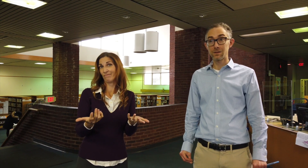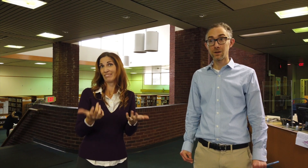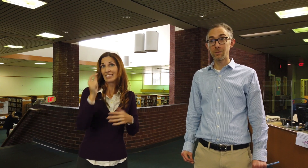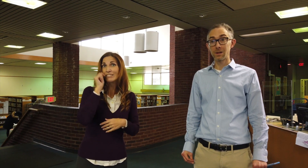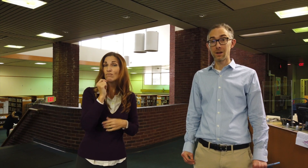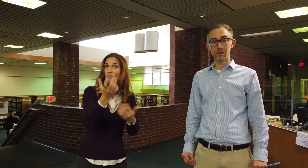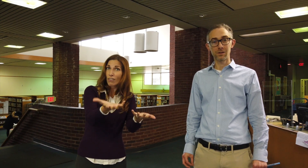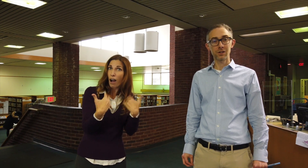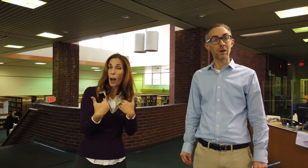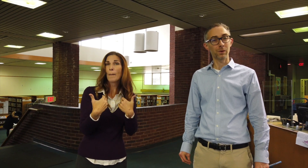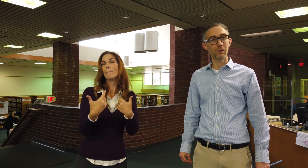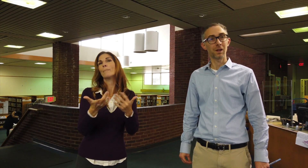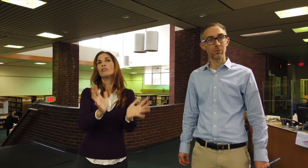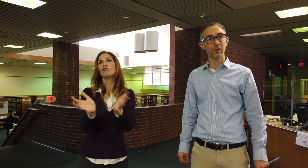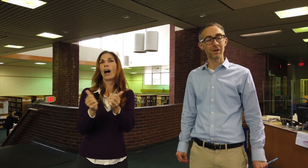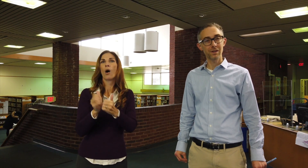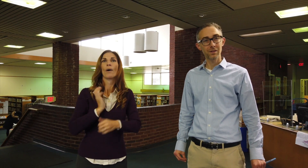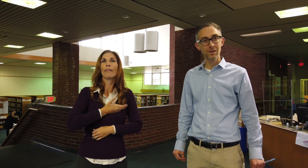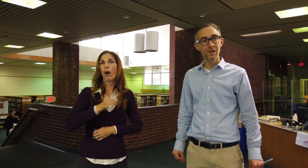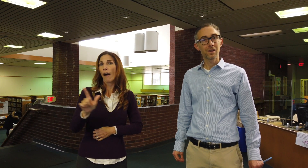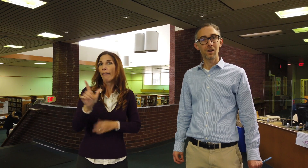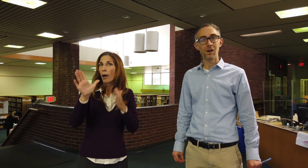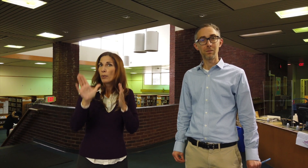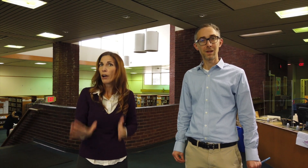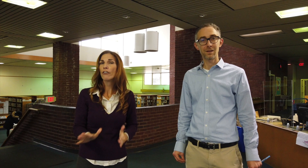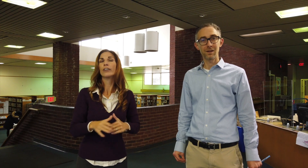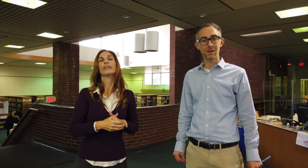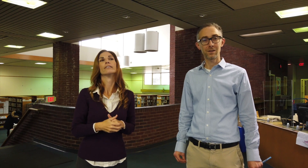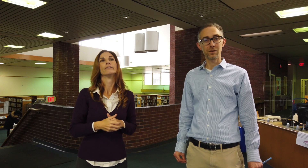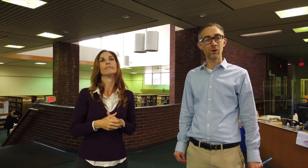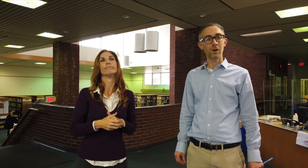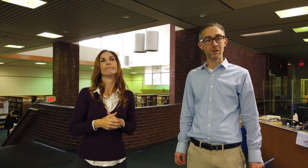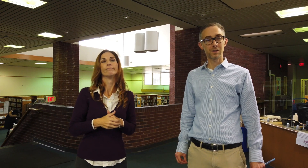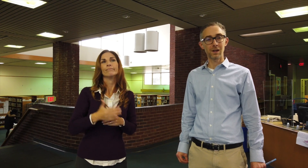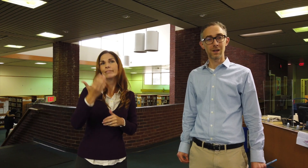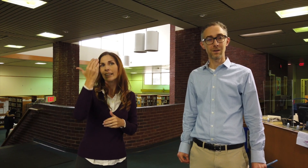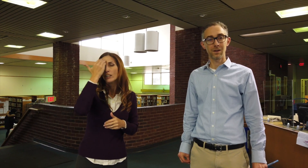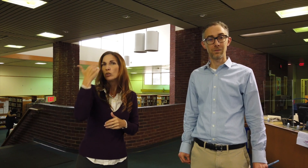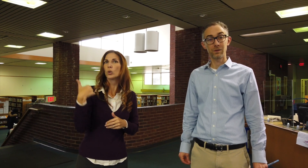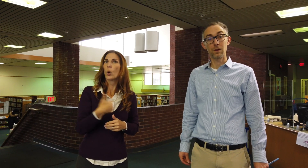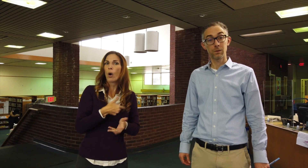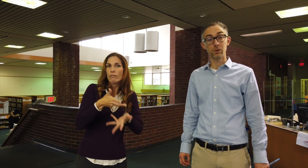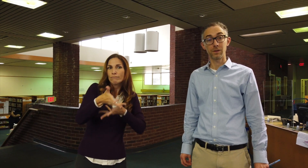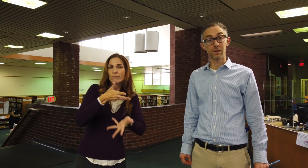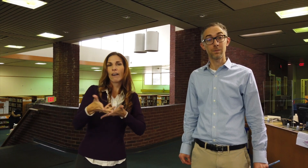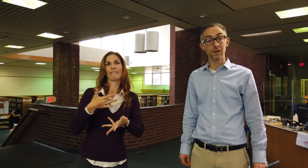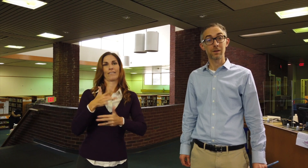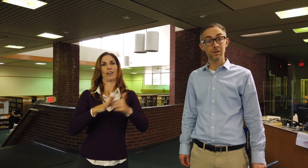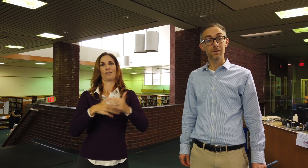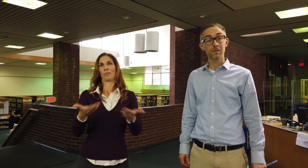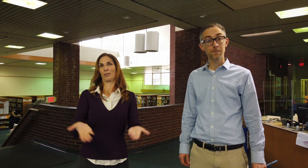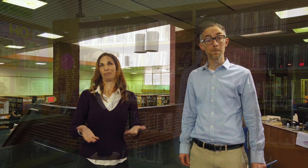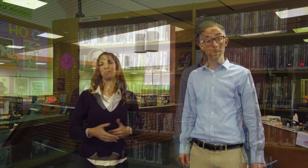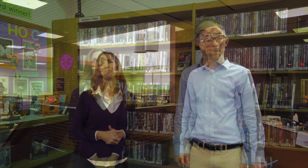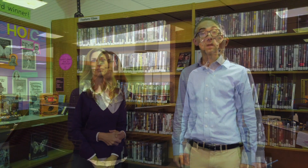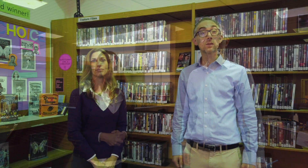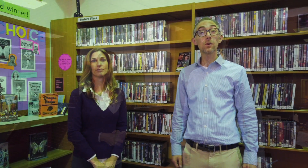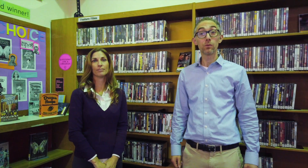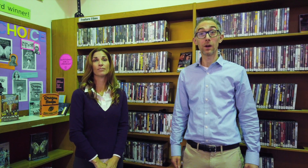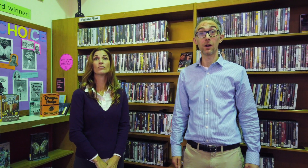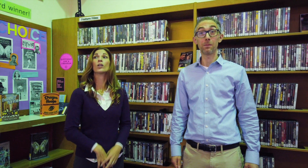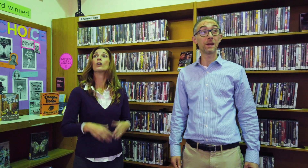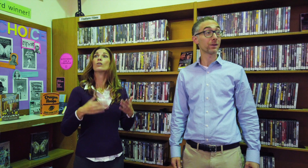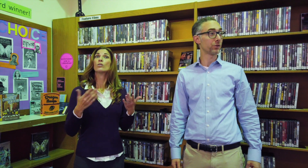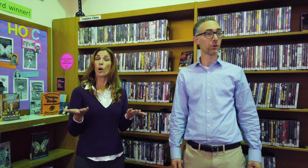encourage teens to come and chat with our librarians, get to know us, and feel comfortable in this space.